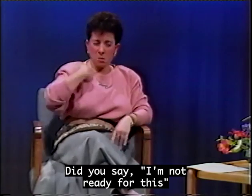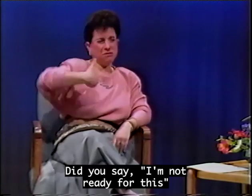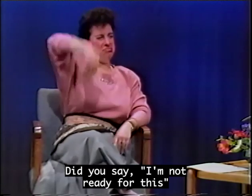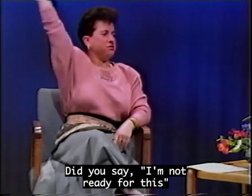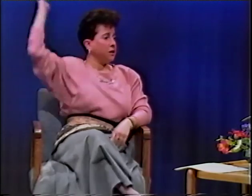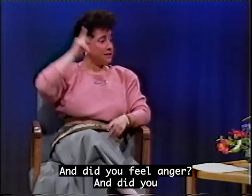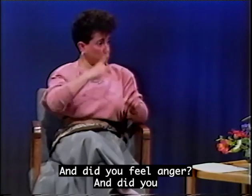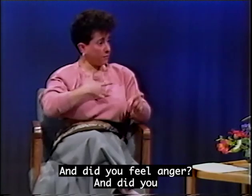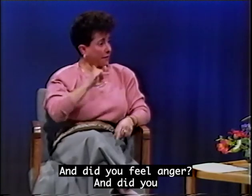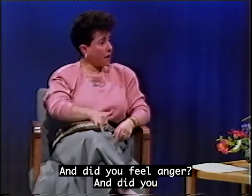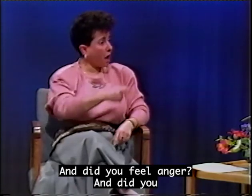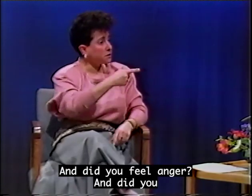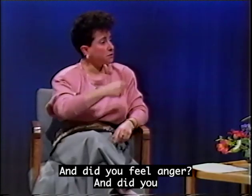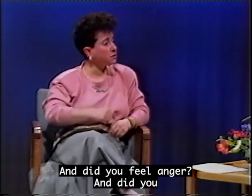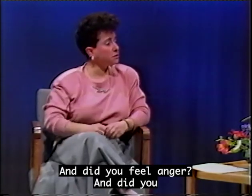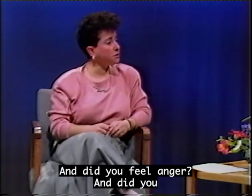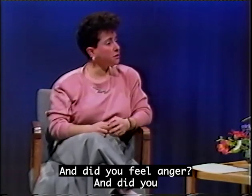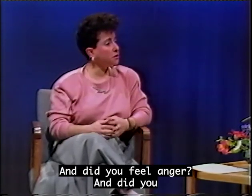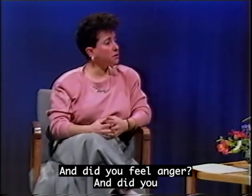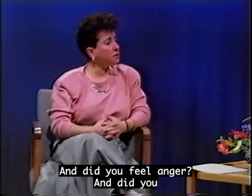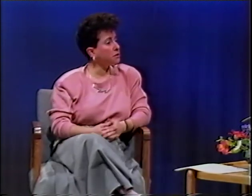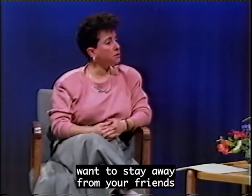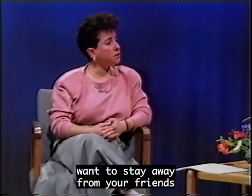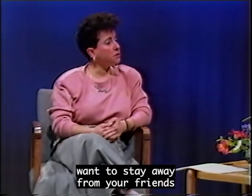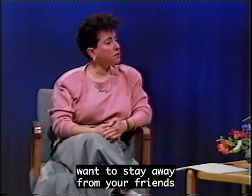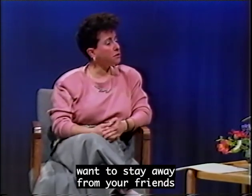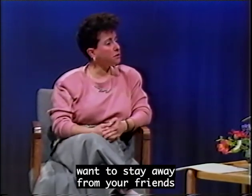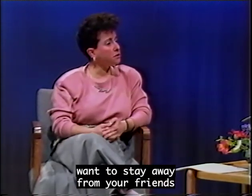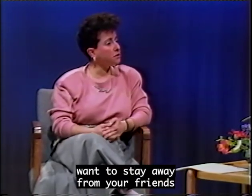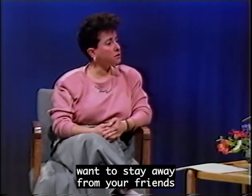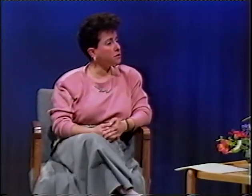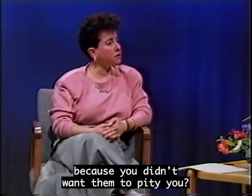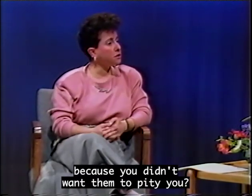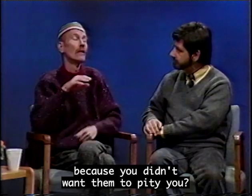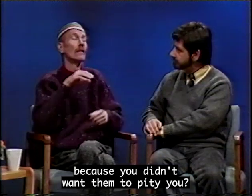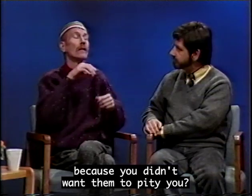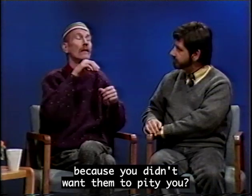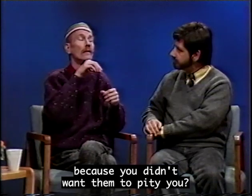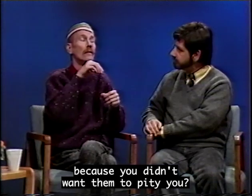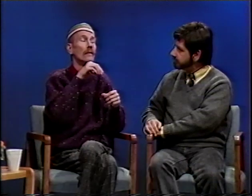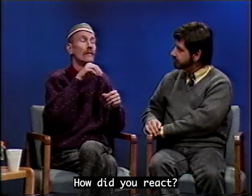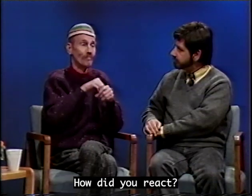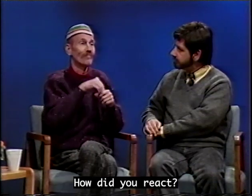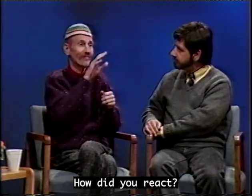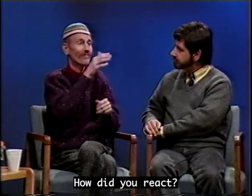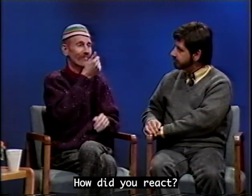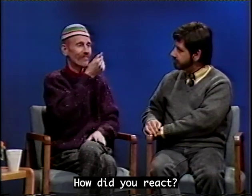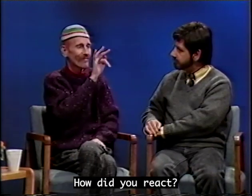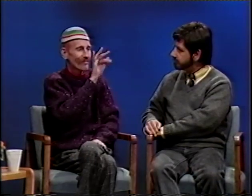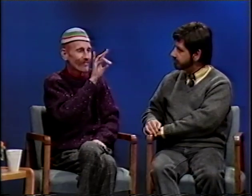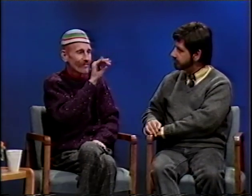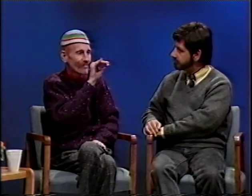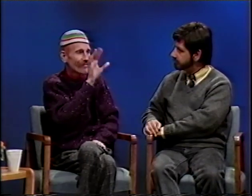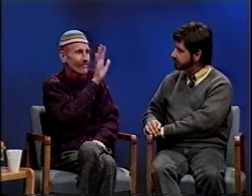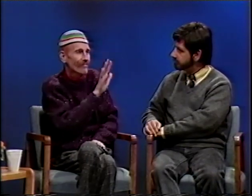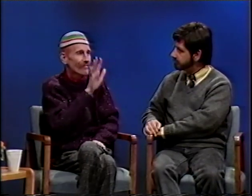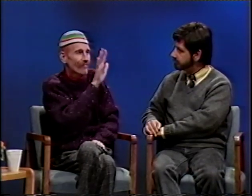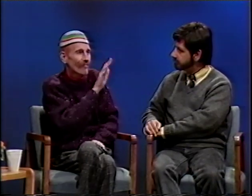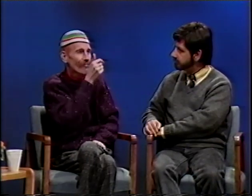this? And did you feel anger? And did you want to stay away from your friends because you didn't want them to pity you? How did you react? This